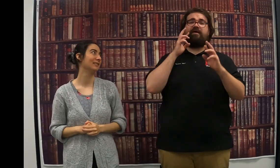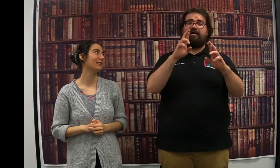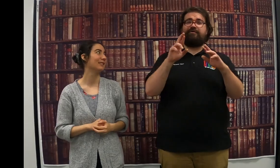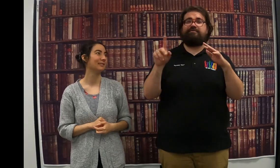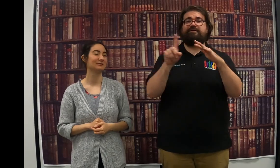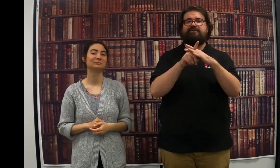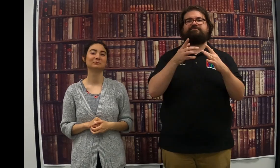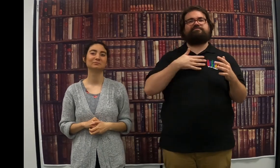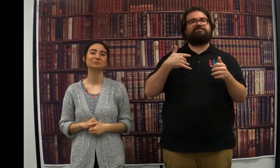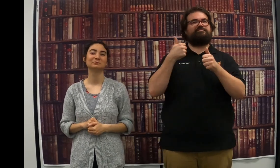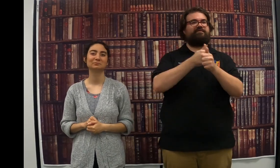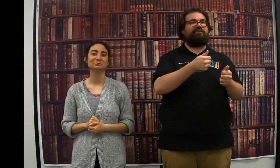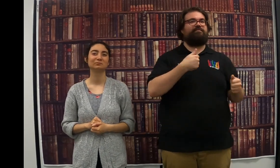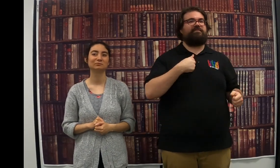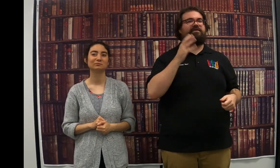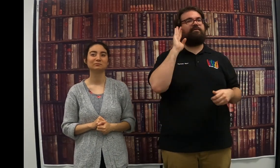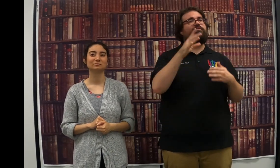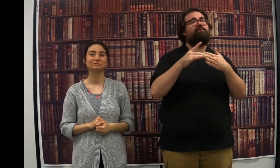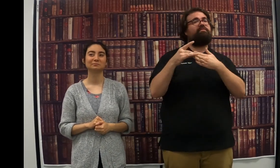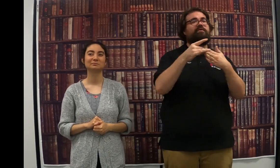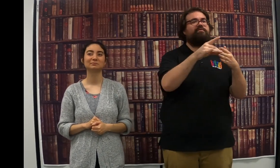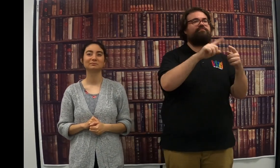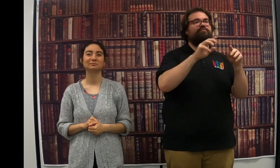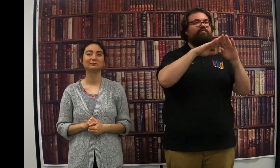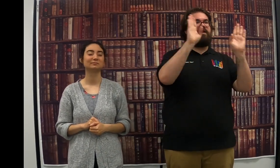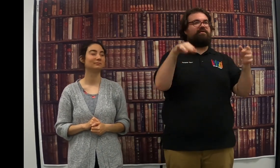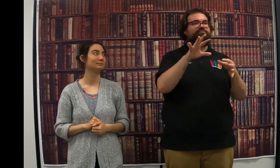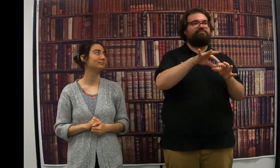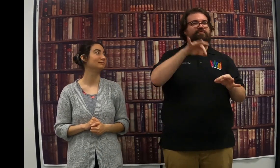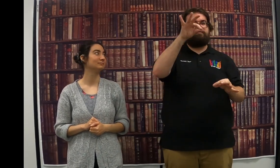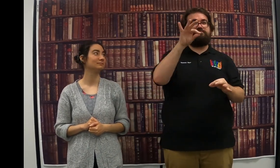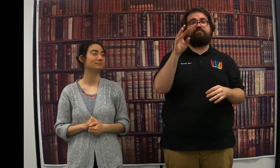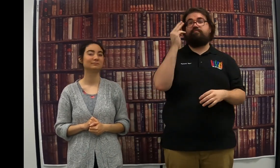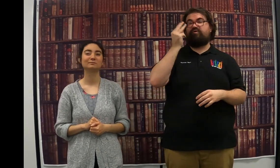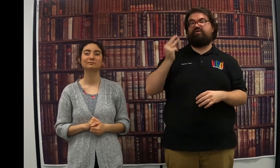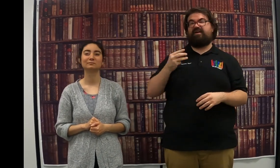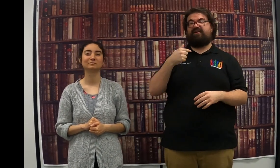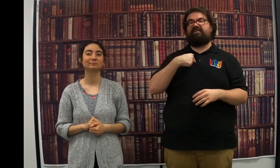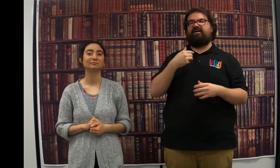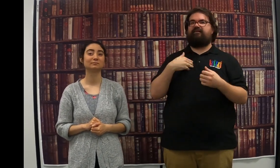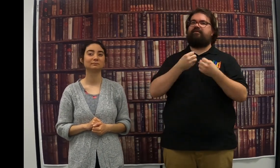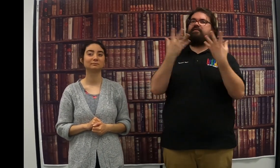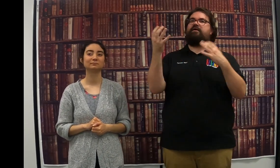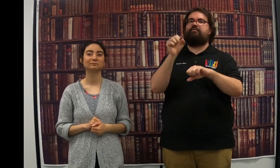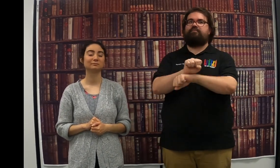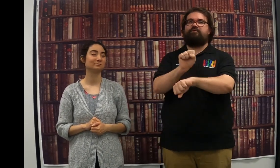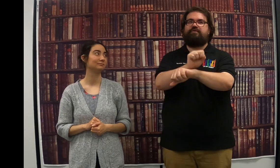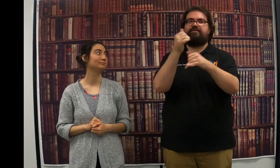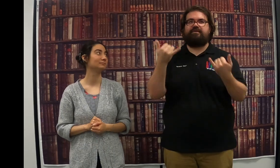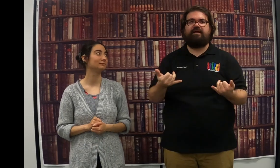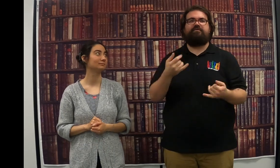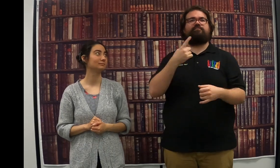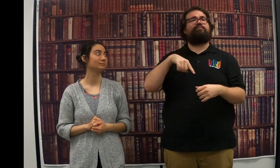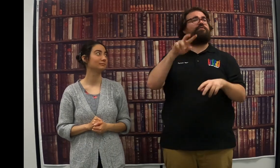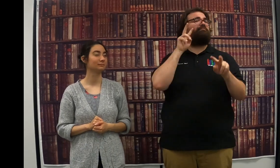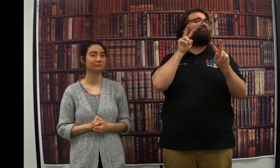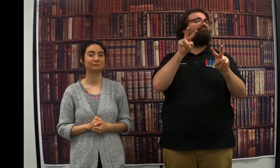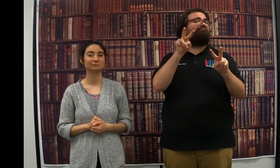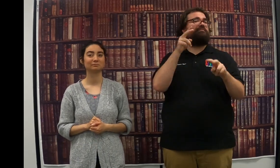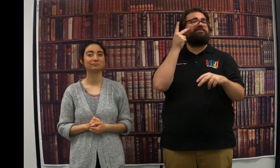Honored guest, please follow me. I'll lead you to our house ghost. Morgana and I have much work to do. We look forward to seeing you next